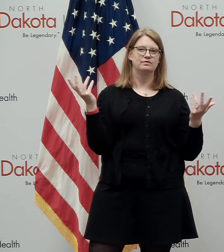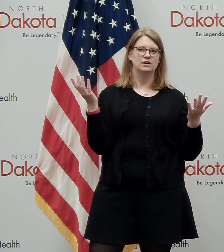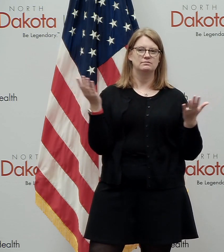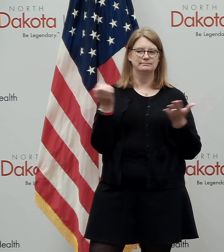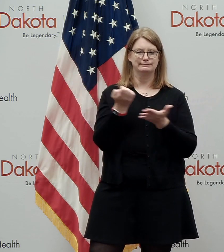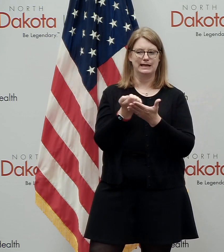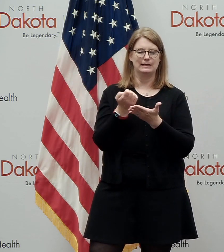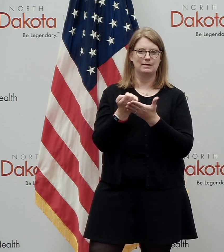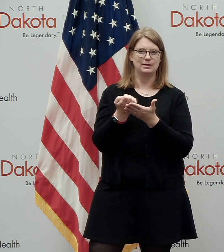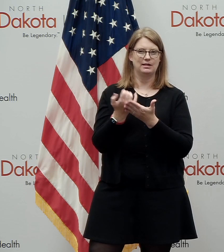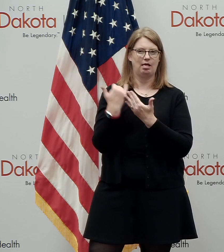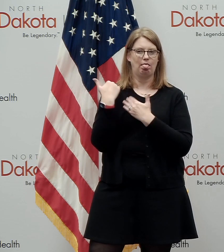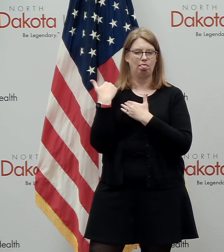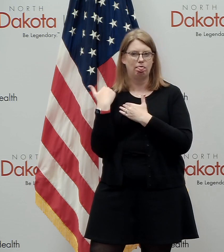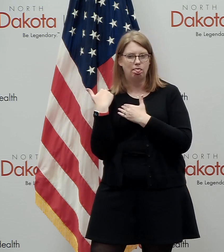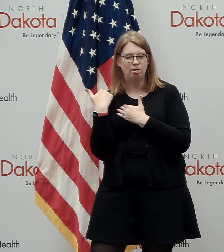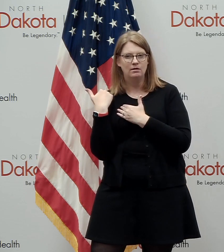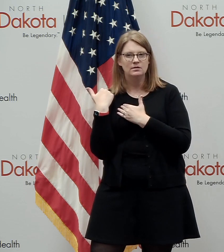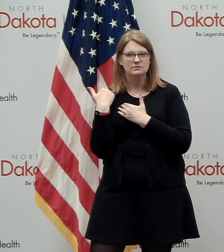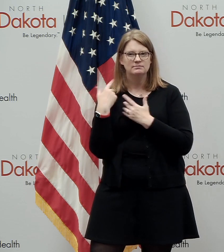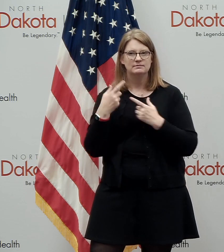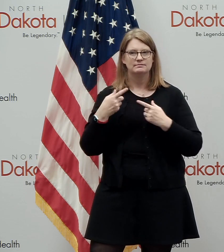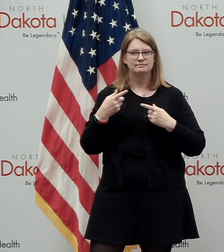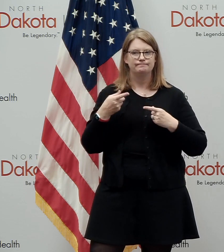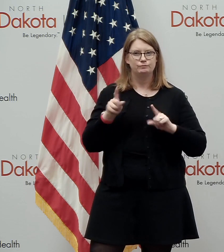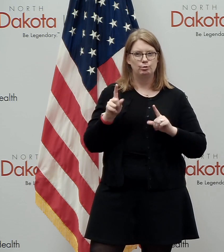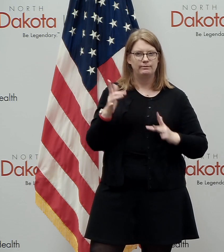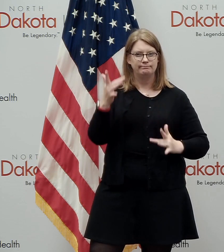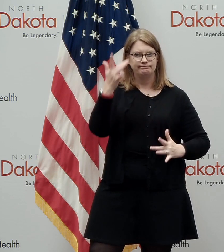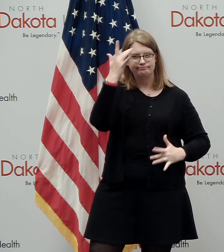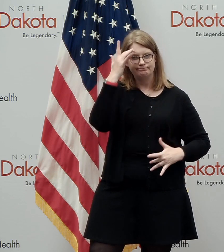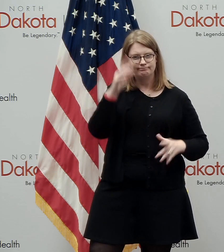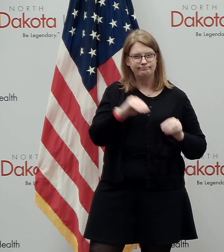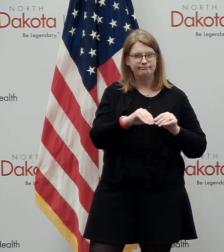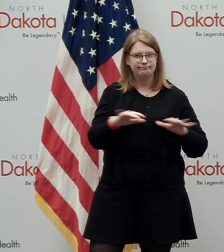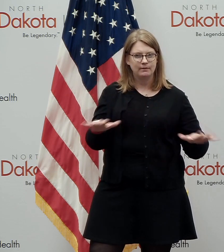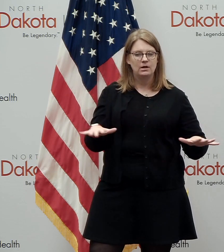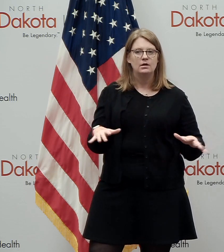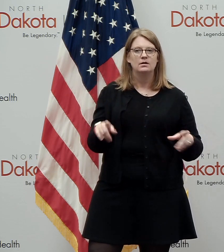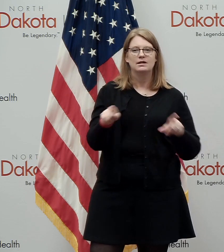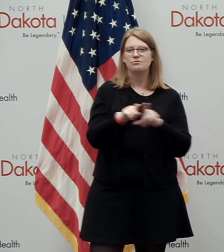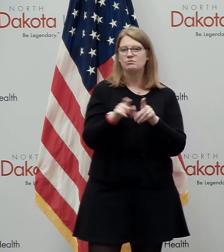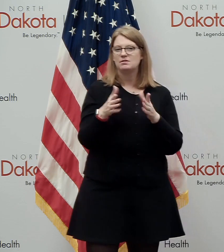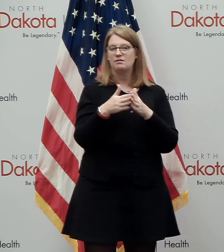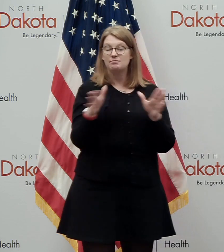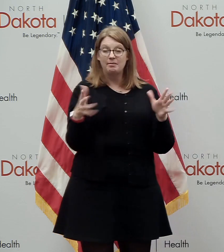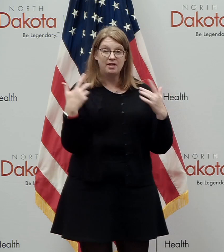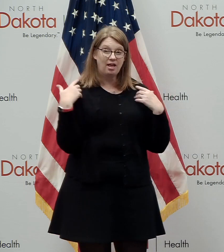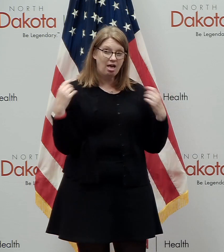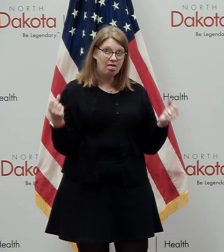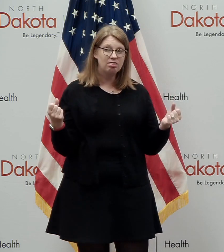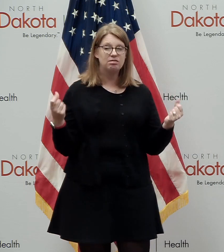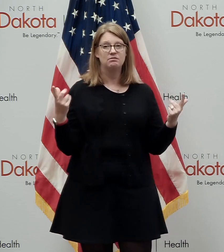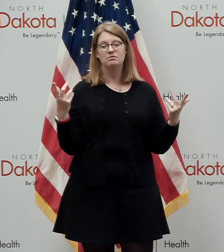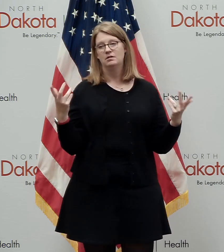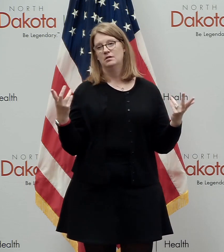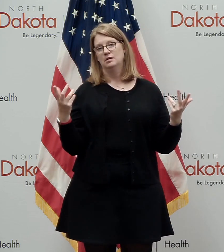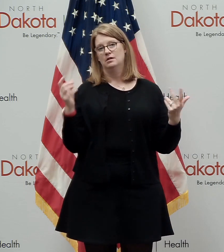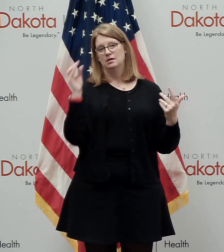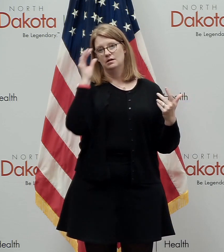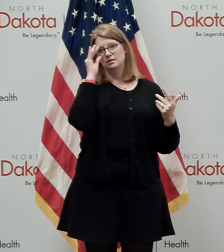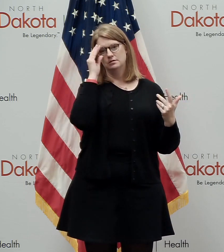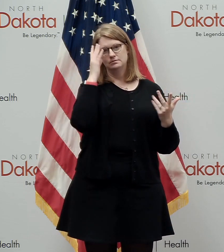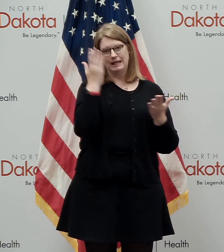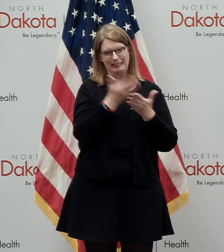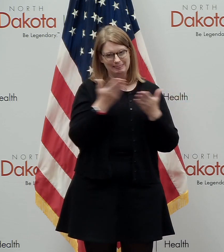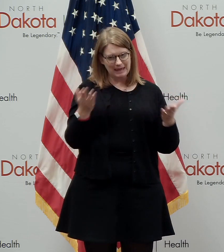impaired during the COVID crisis, or it could be used for public health related activities. It had to be things that